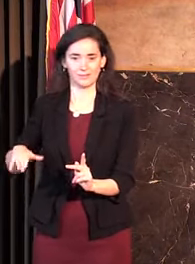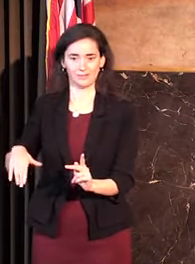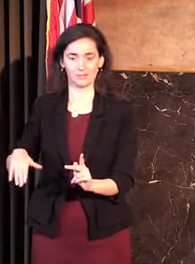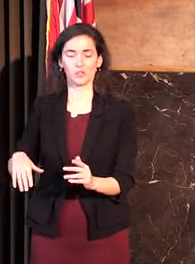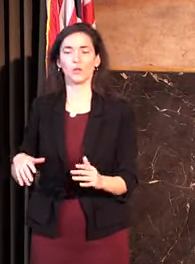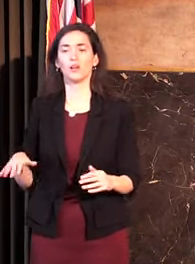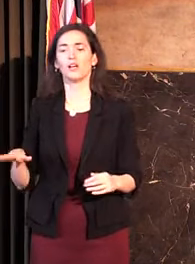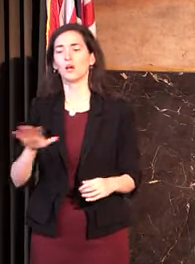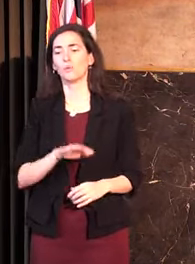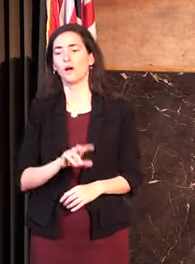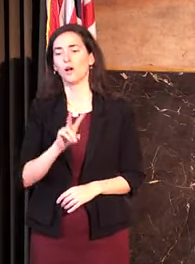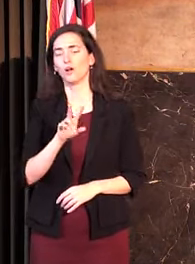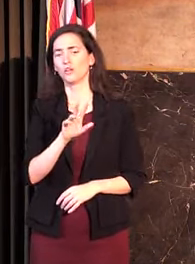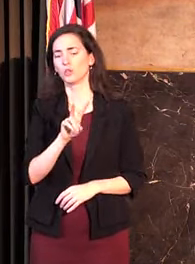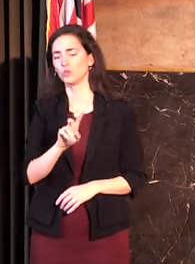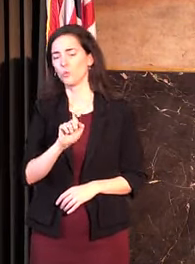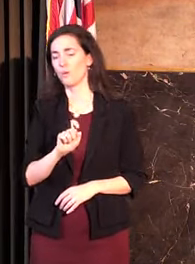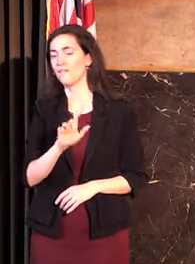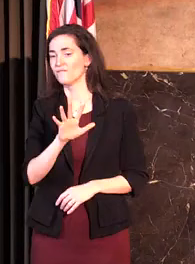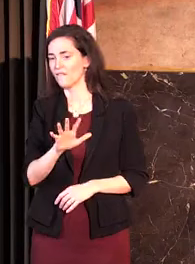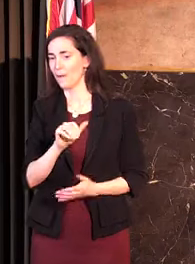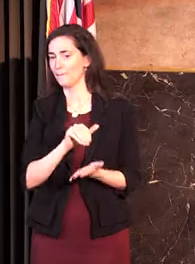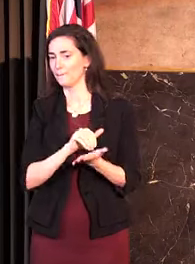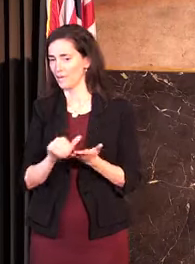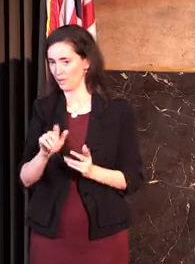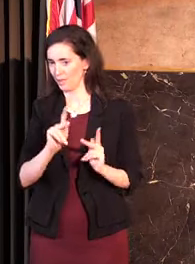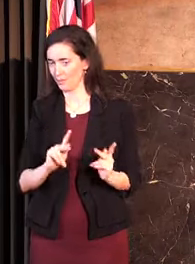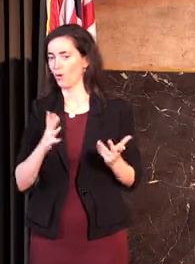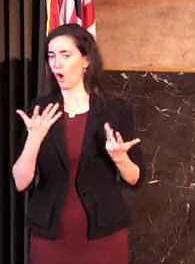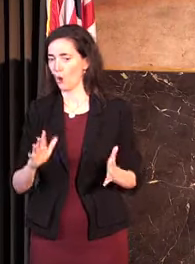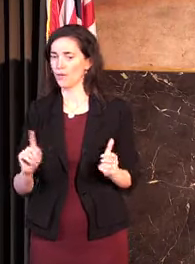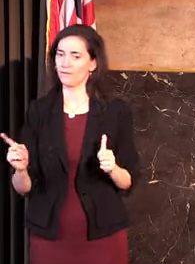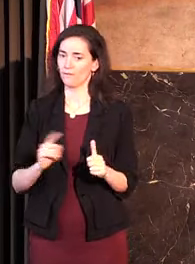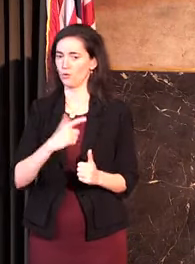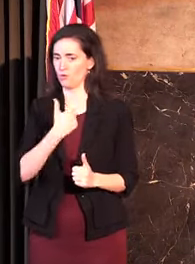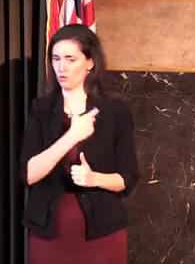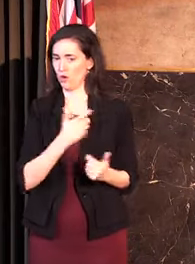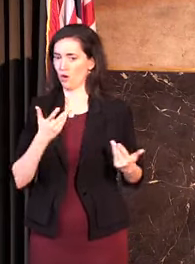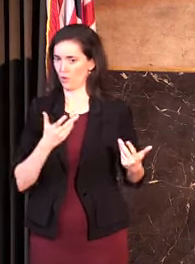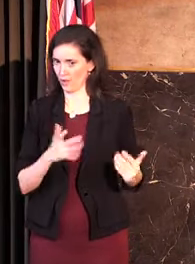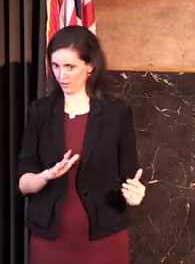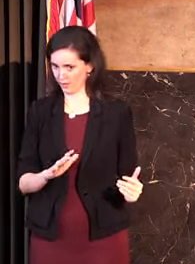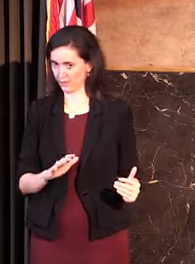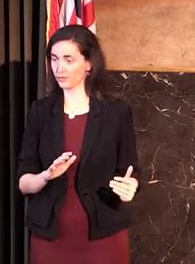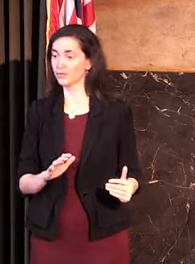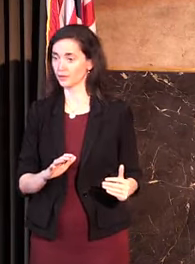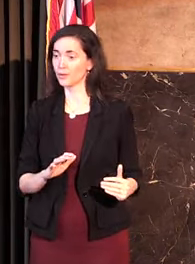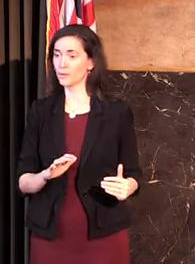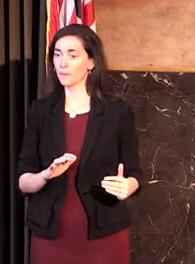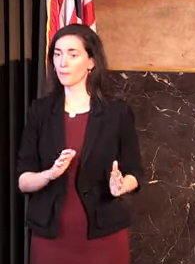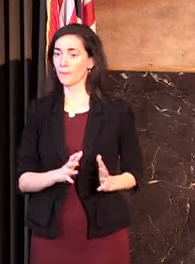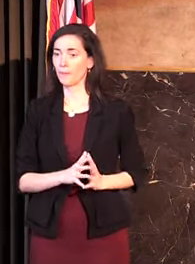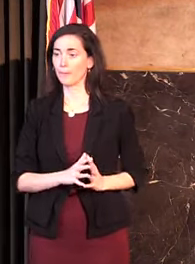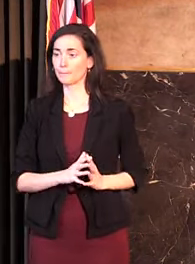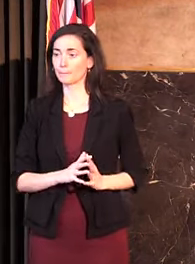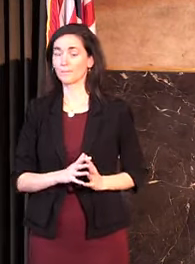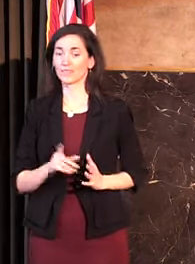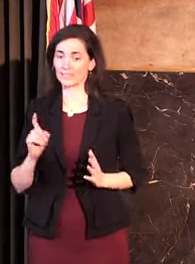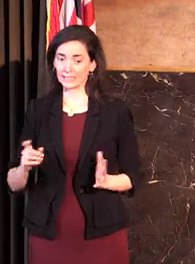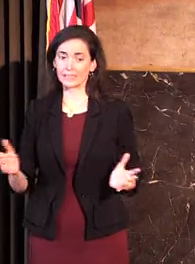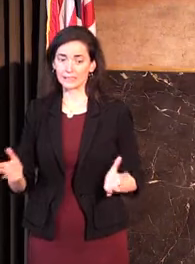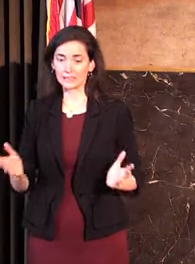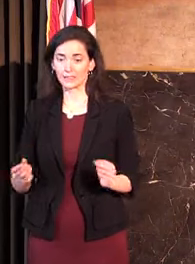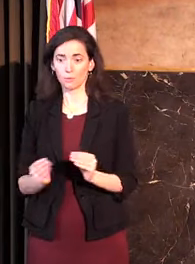2.5 million people have at least started the vaccination process, and we got to get